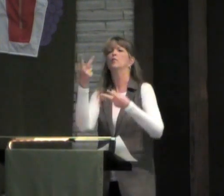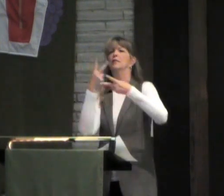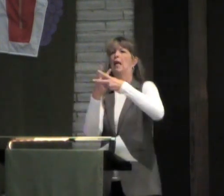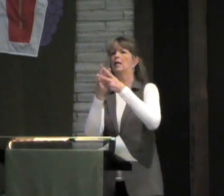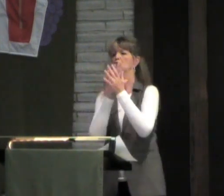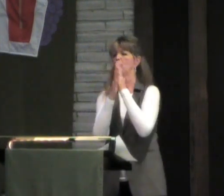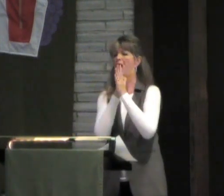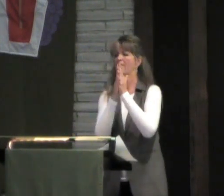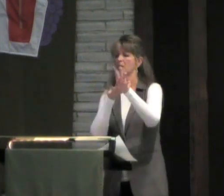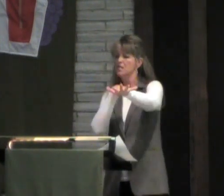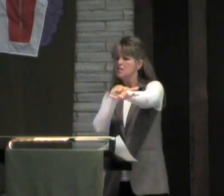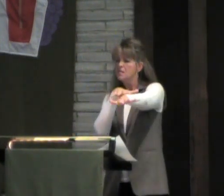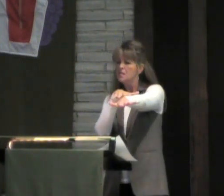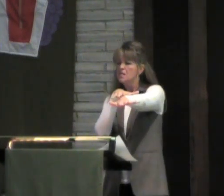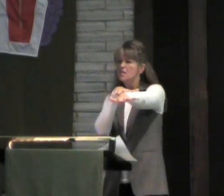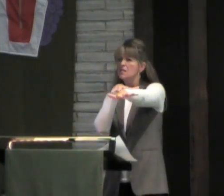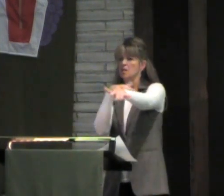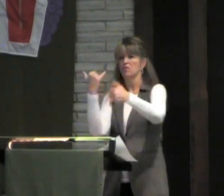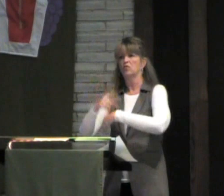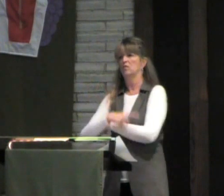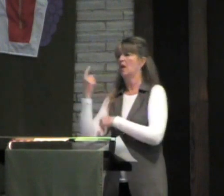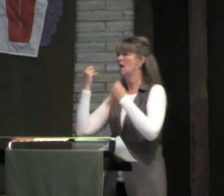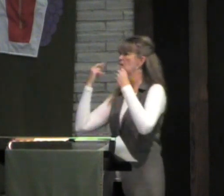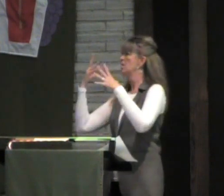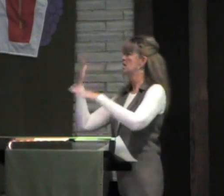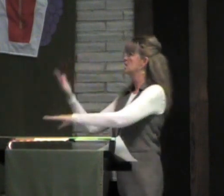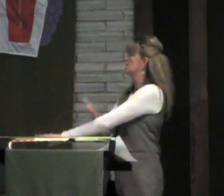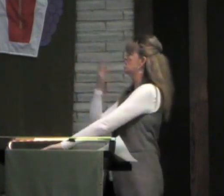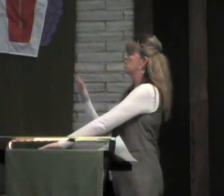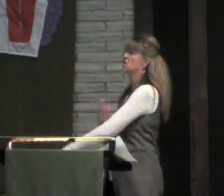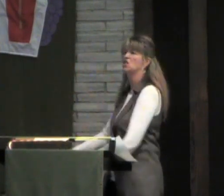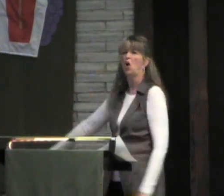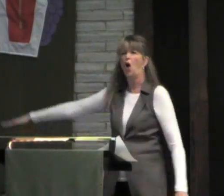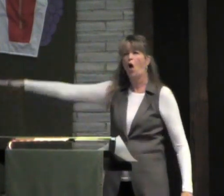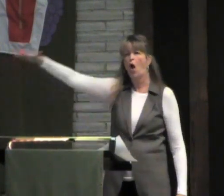Or maybe if you're stuck in traffic,